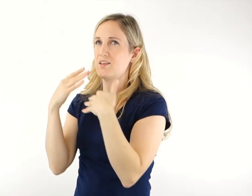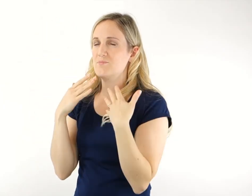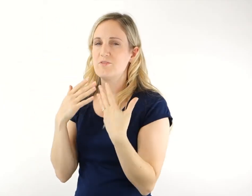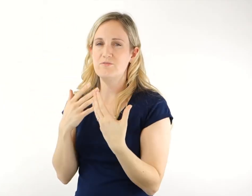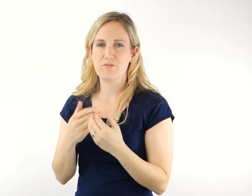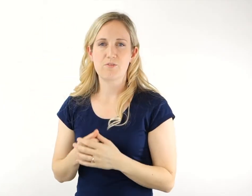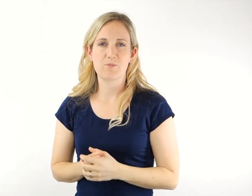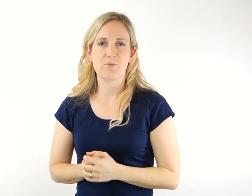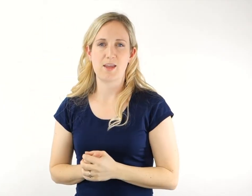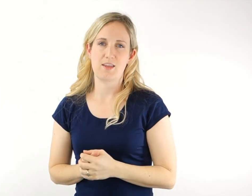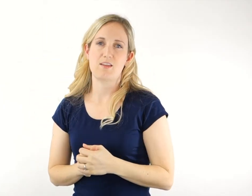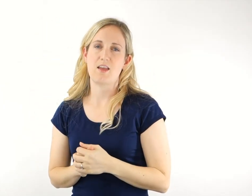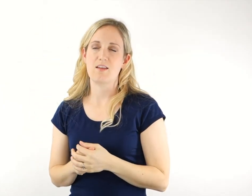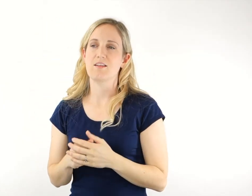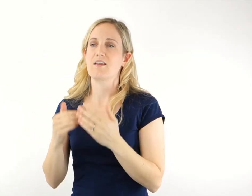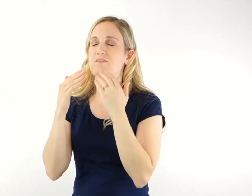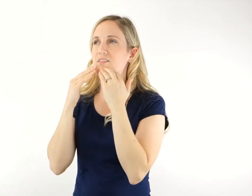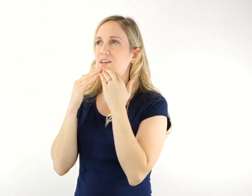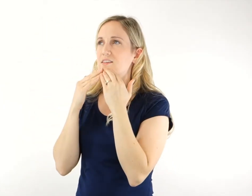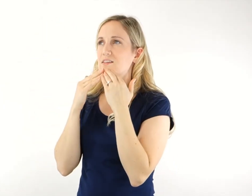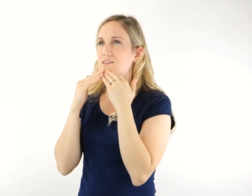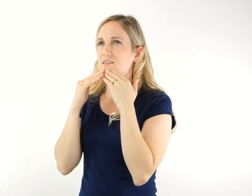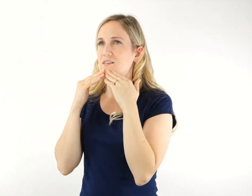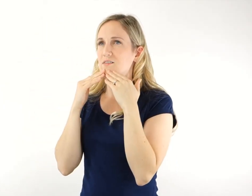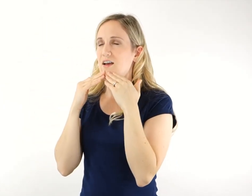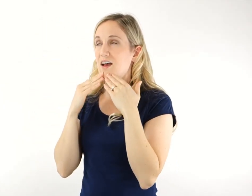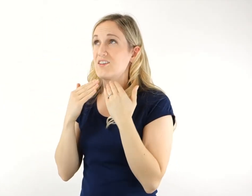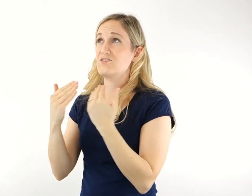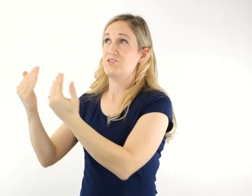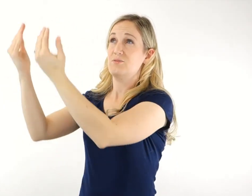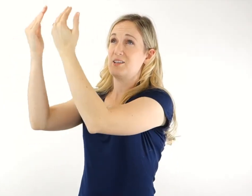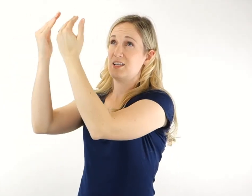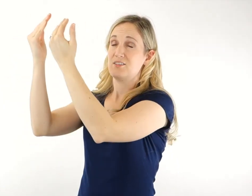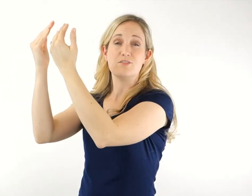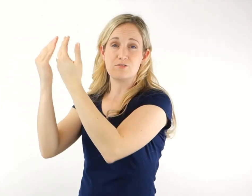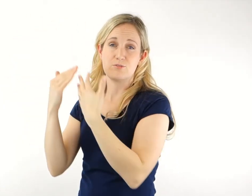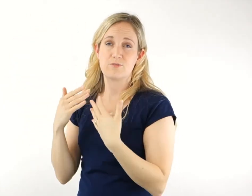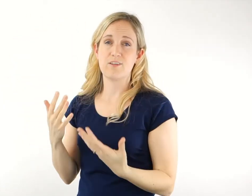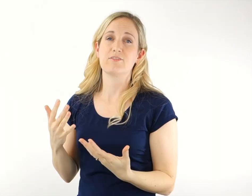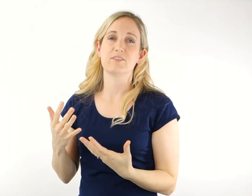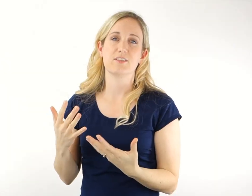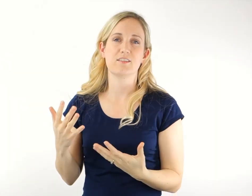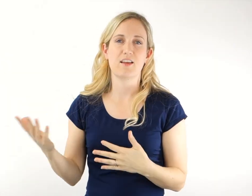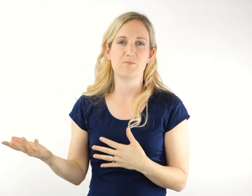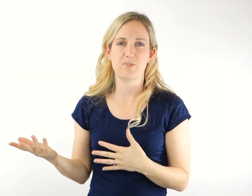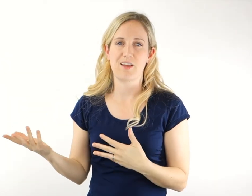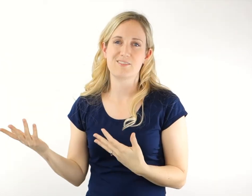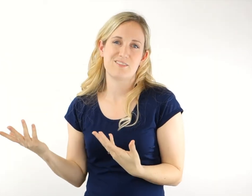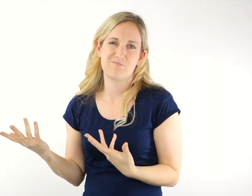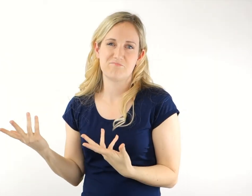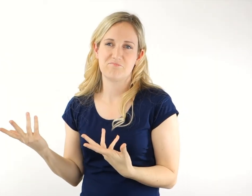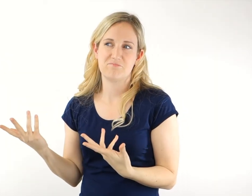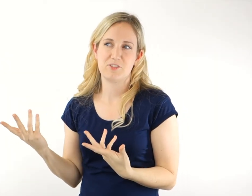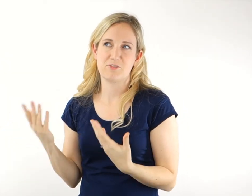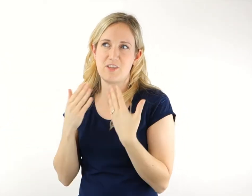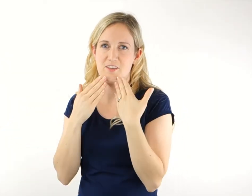It's more of a formal way. And I feel like as you're doing it, you do it reverently, then that implies that you're thanking